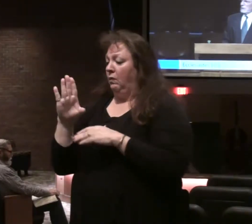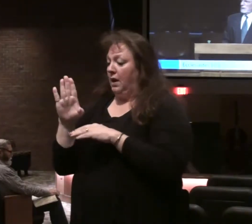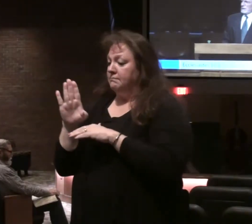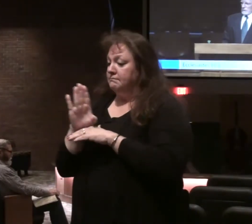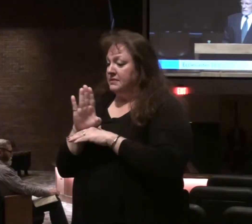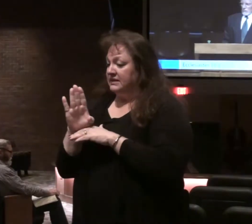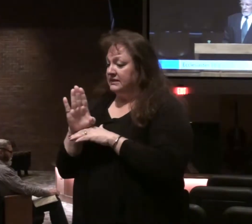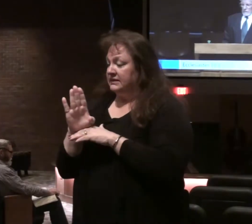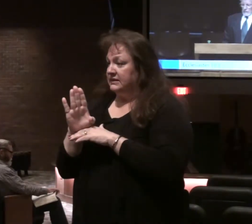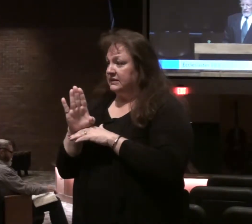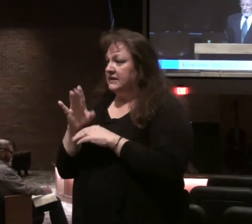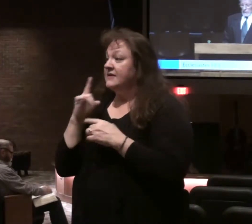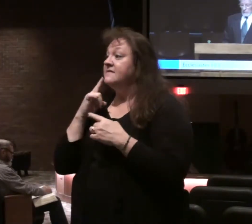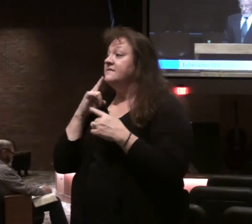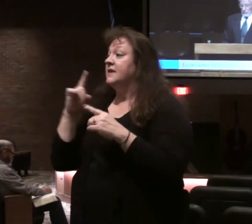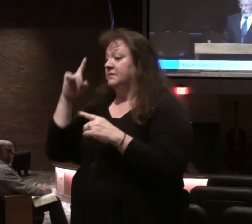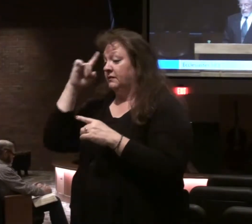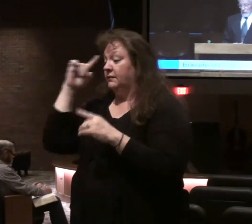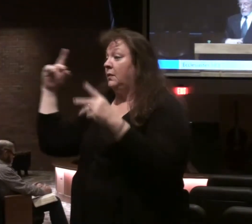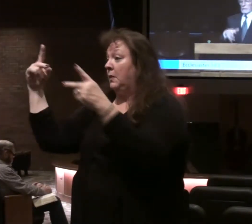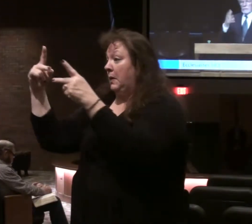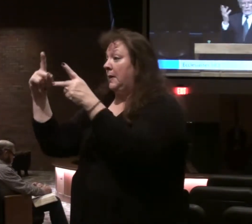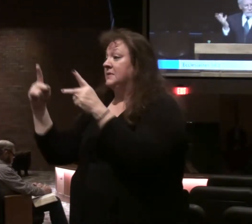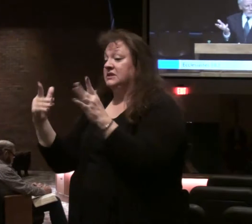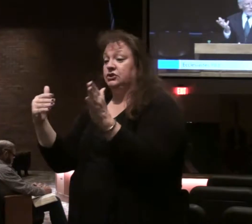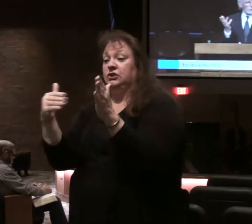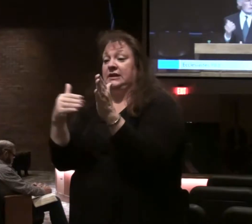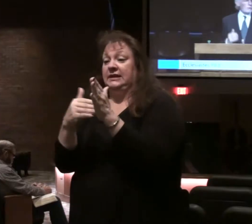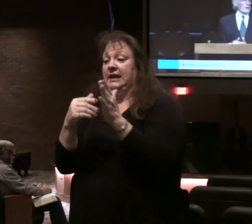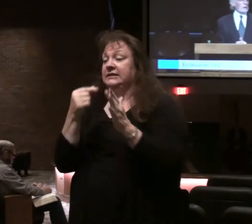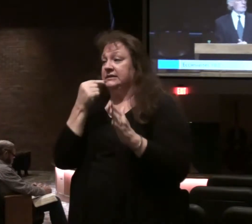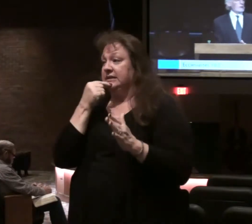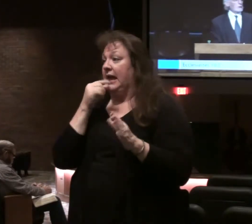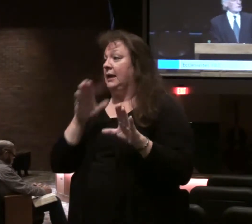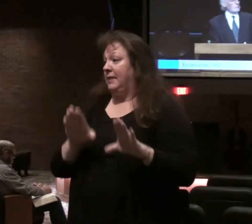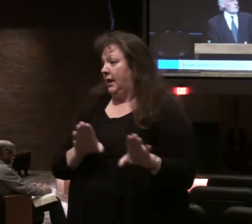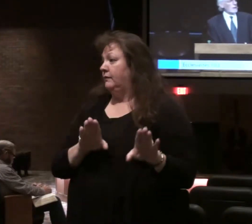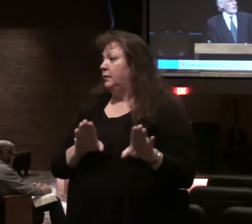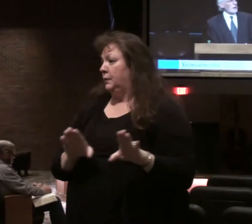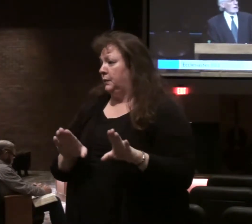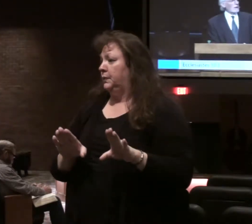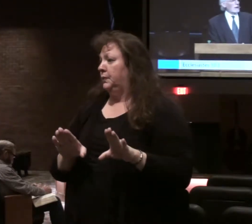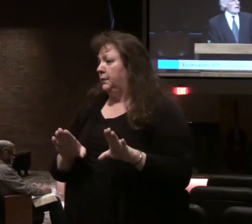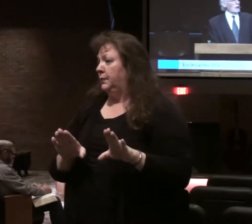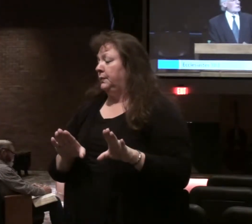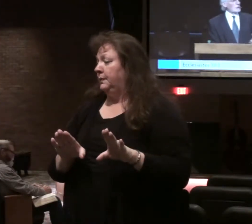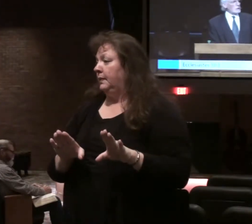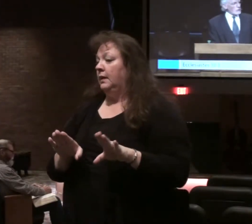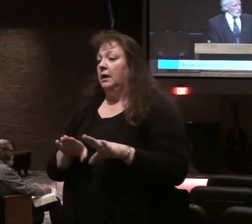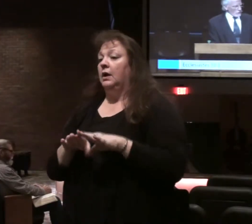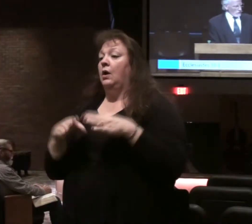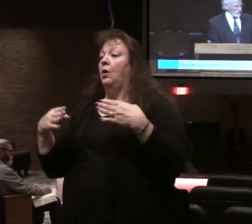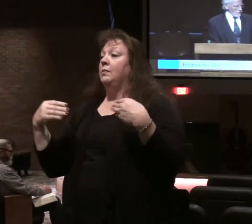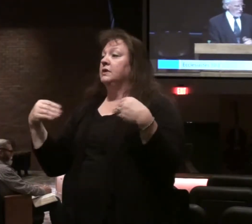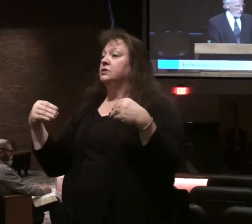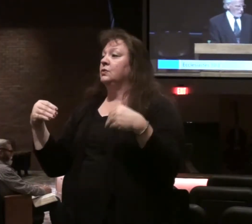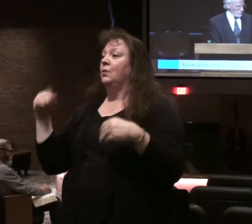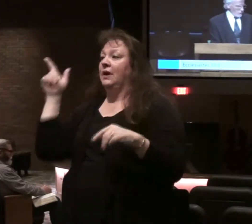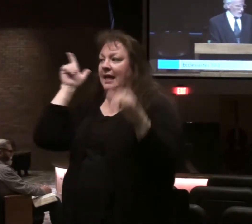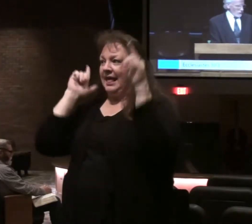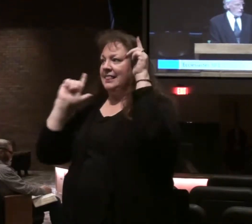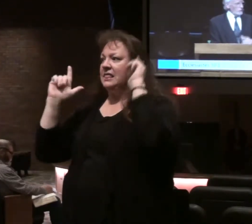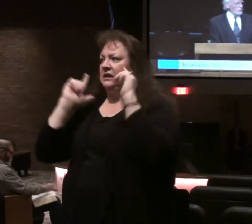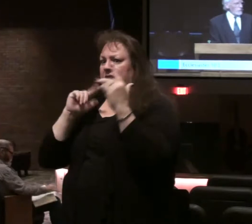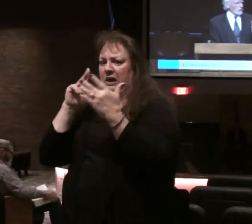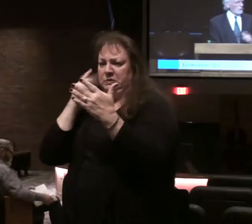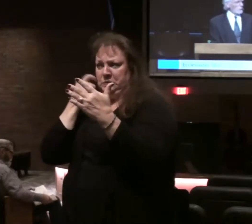businesses that's noted for having a position against homosexual behavior opened a store in London. I was